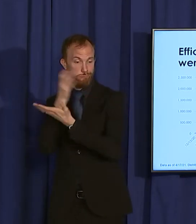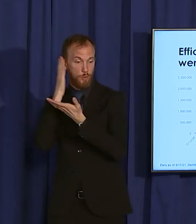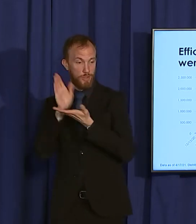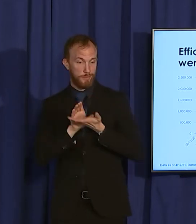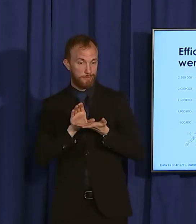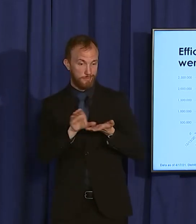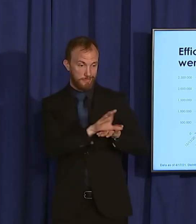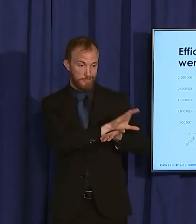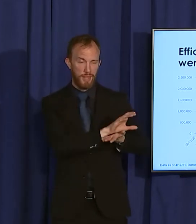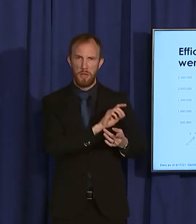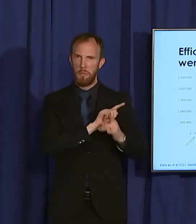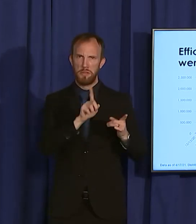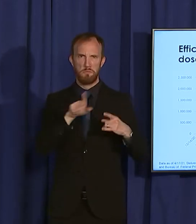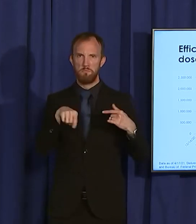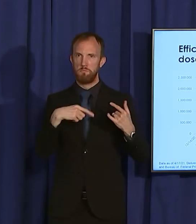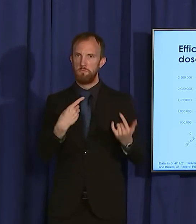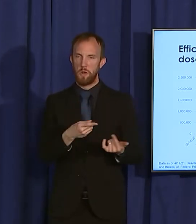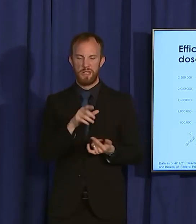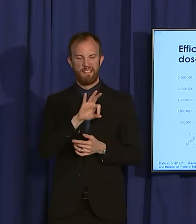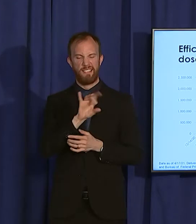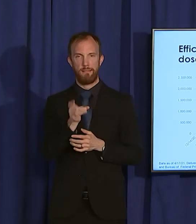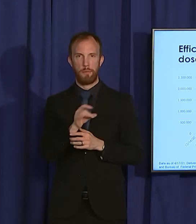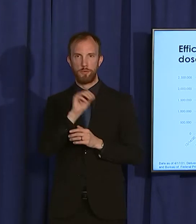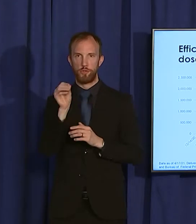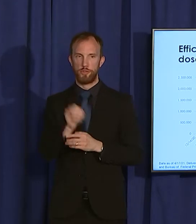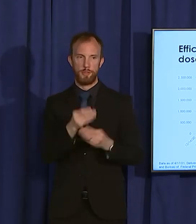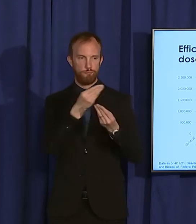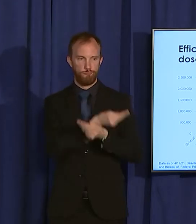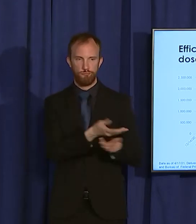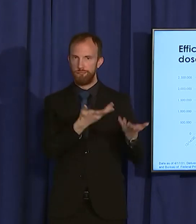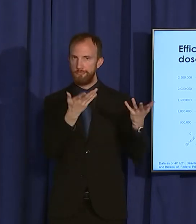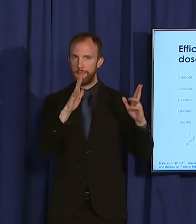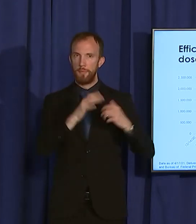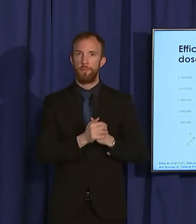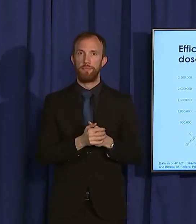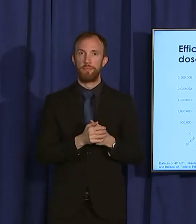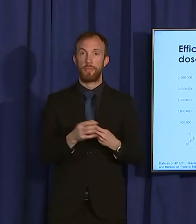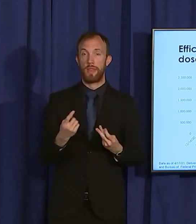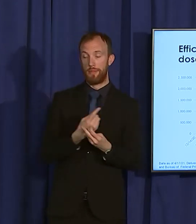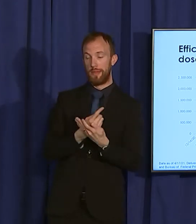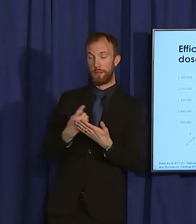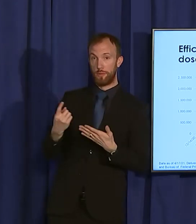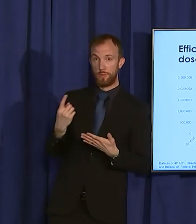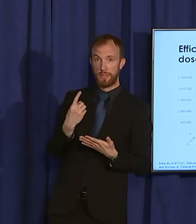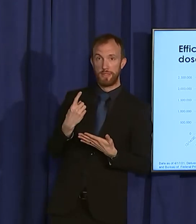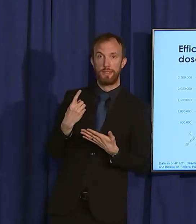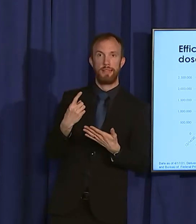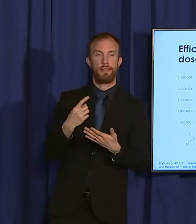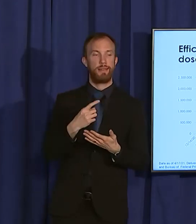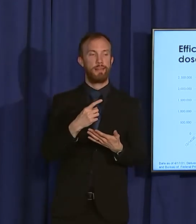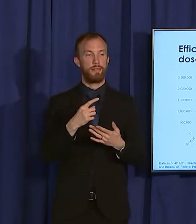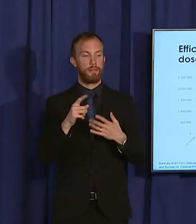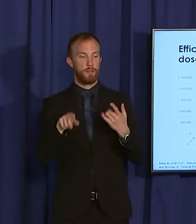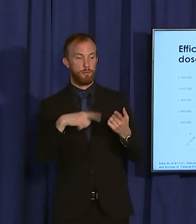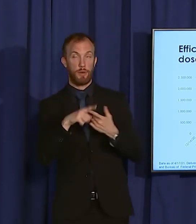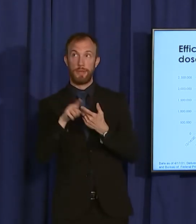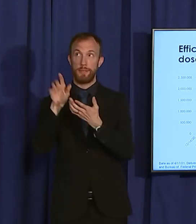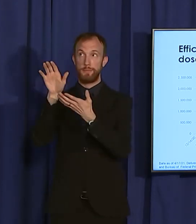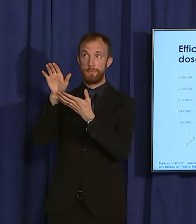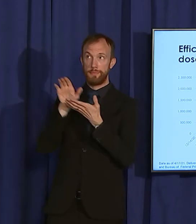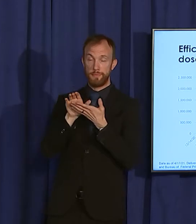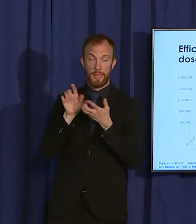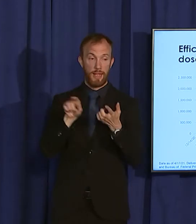been distributed, and we're really proud of that. And then similarly, last week, 7 days after delivery, 88% of Chicago's doses had